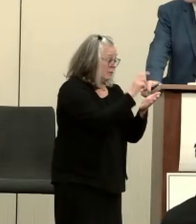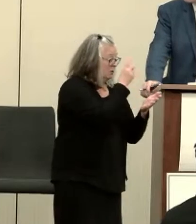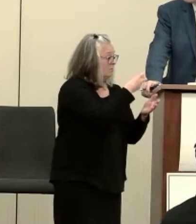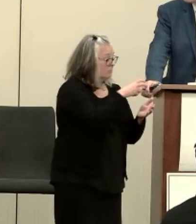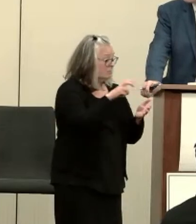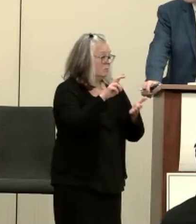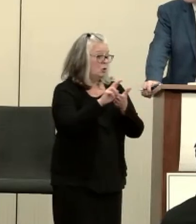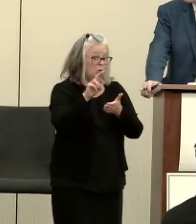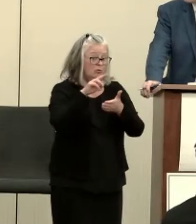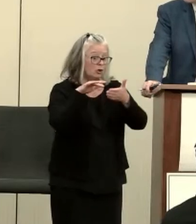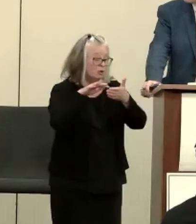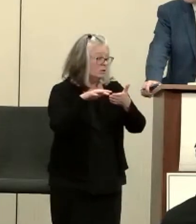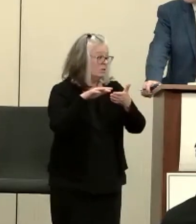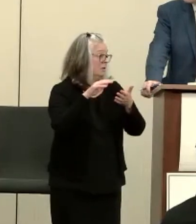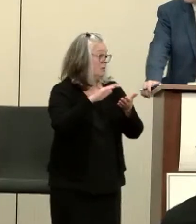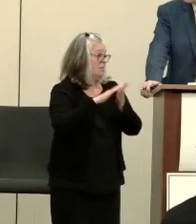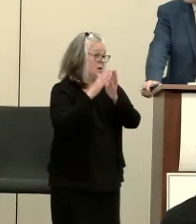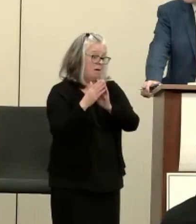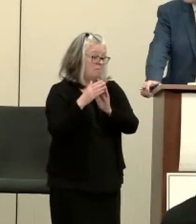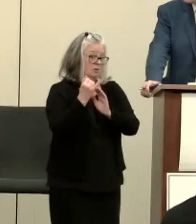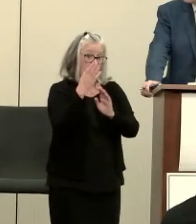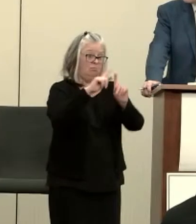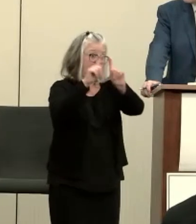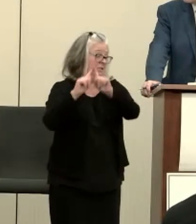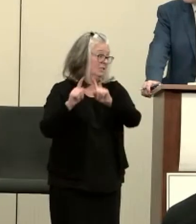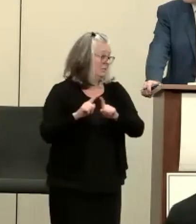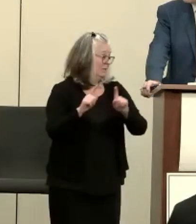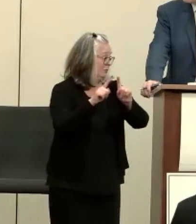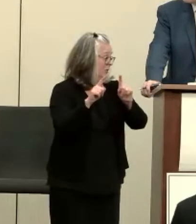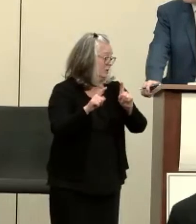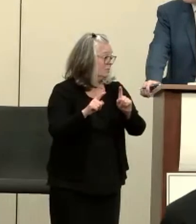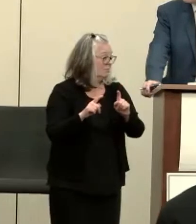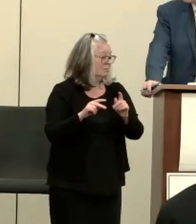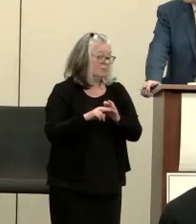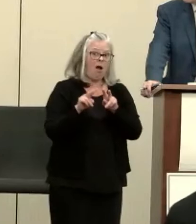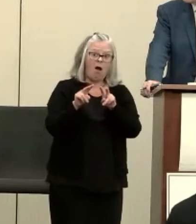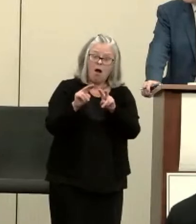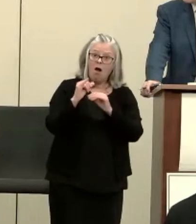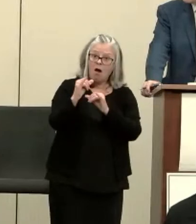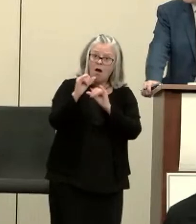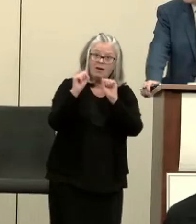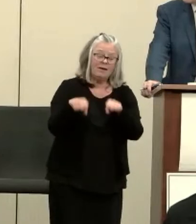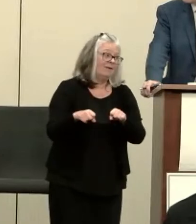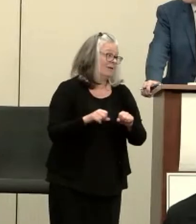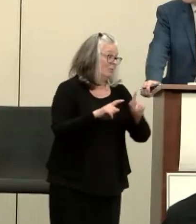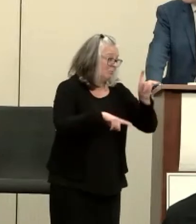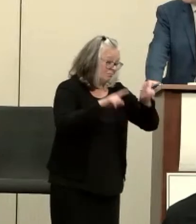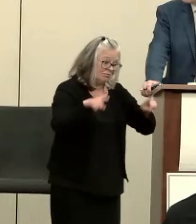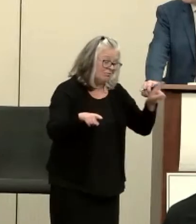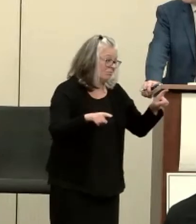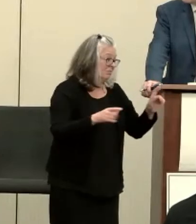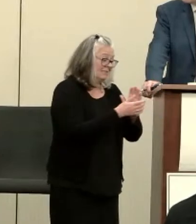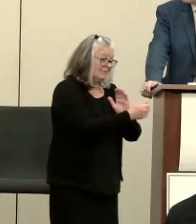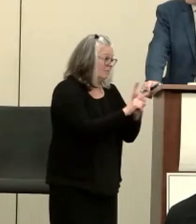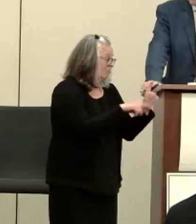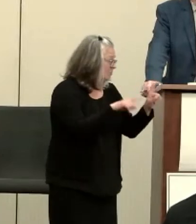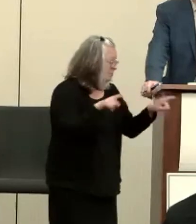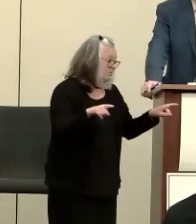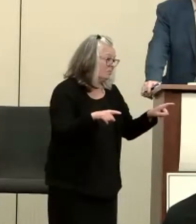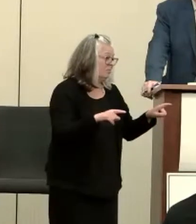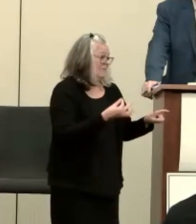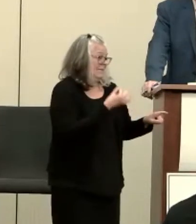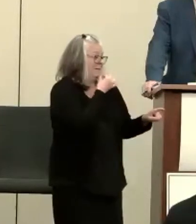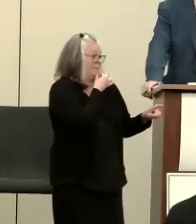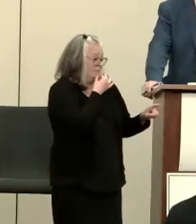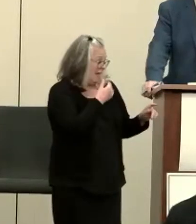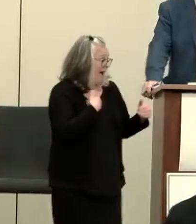through university to various aspects of making contributions. We all have different strengths. We all have different gifts